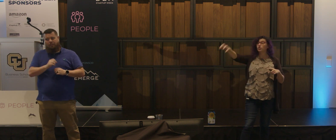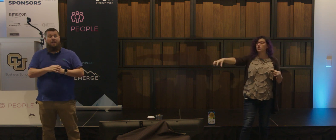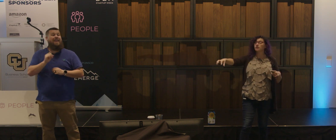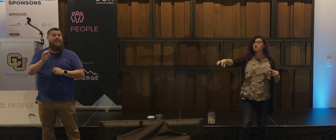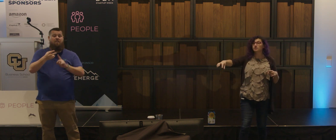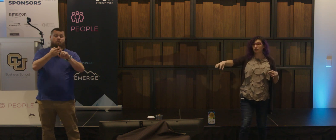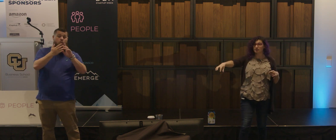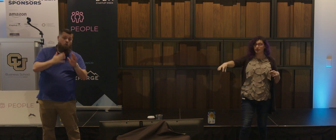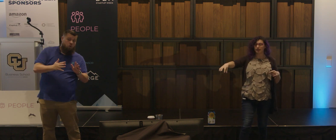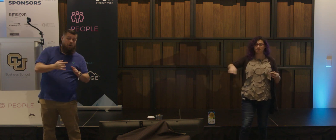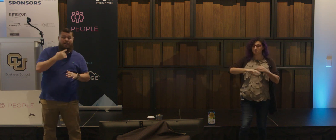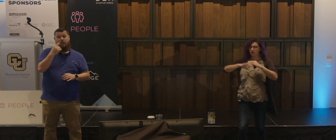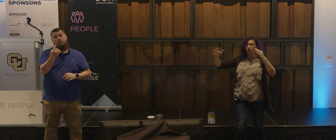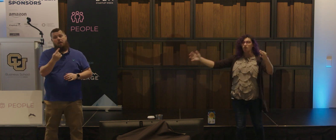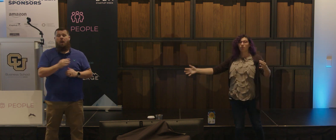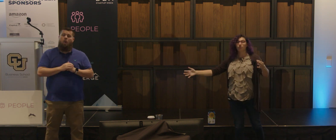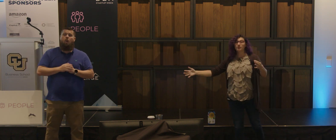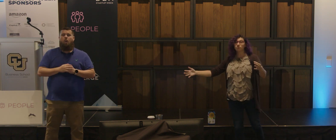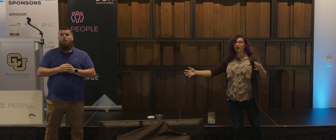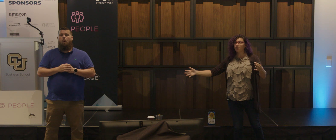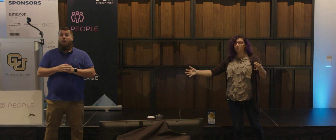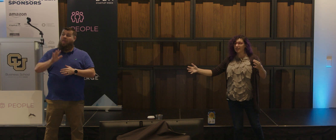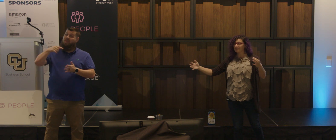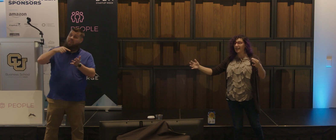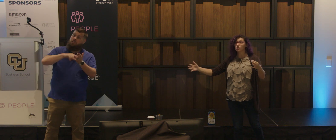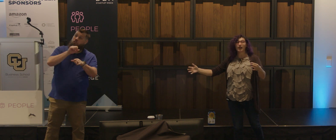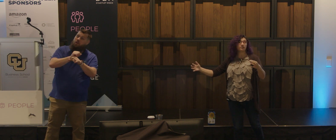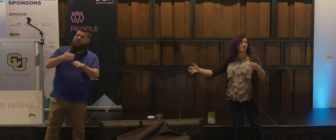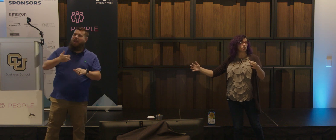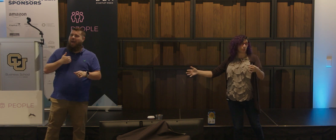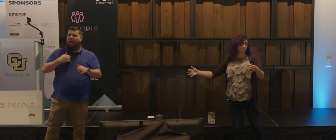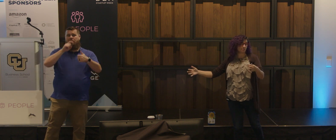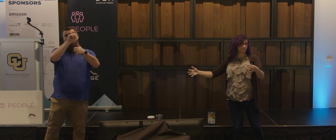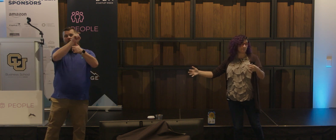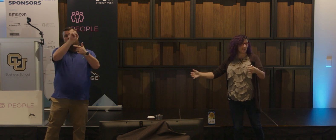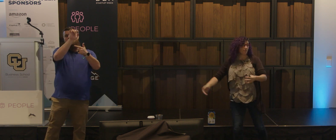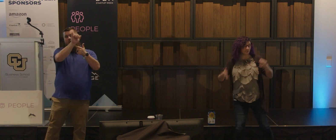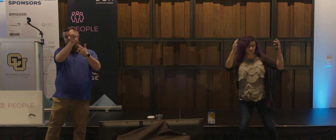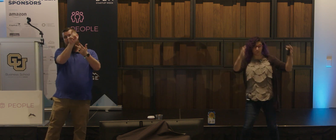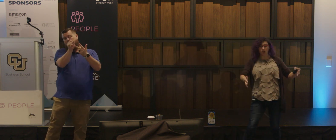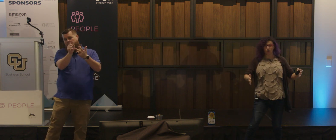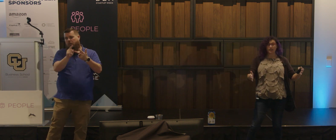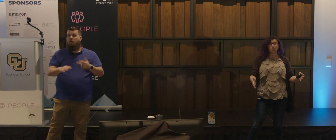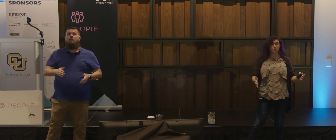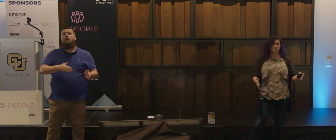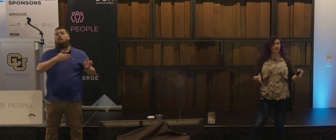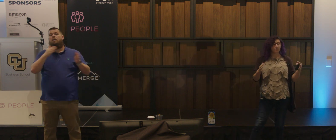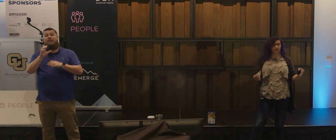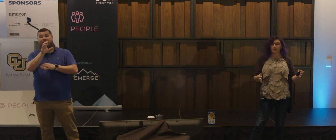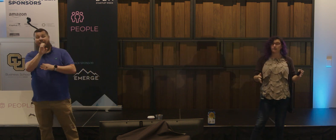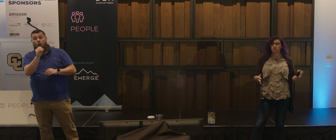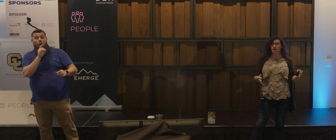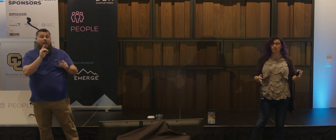if your recruiter tells somebody, this job has X, Y, and Z duties, the CEO interviews